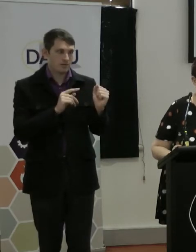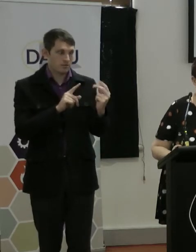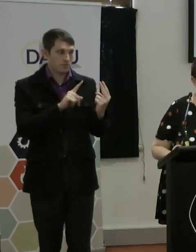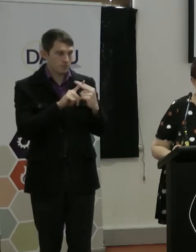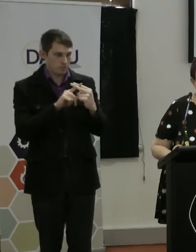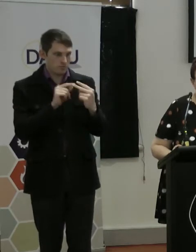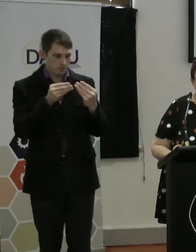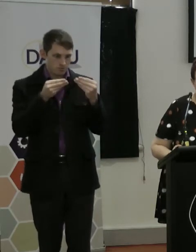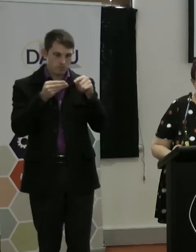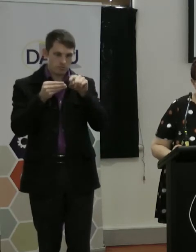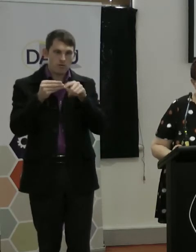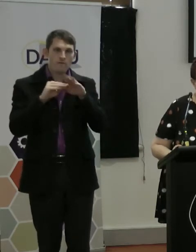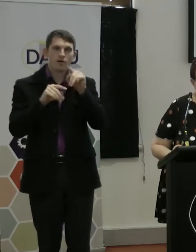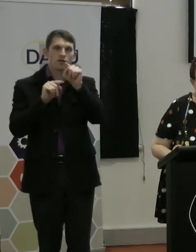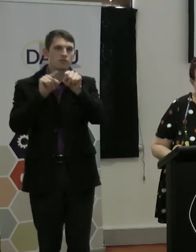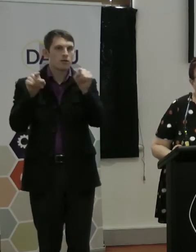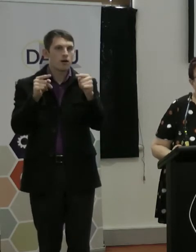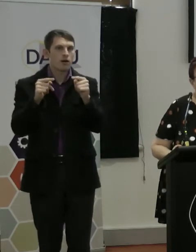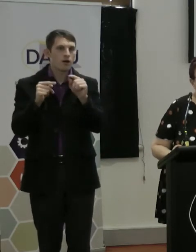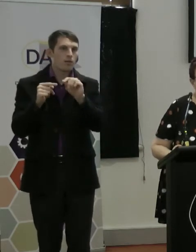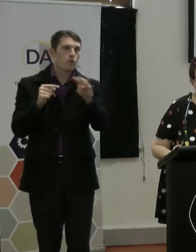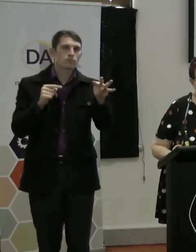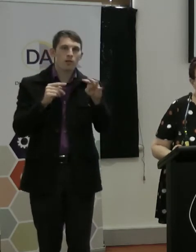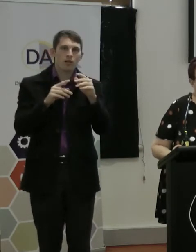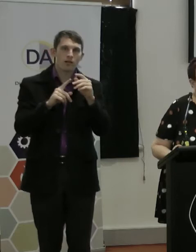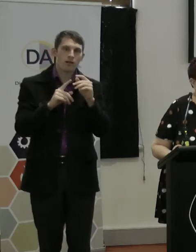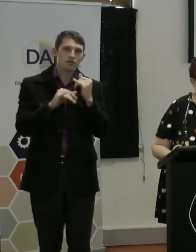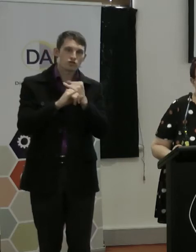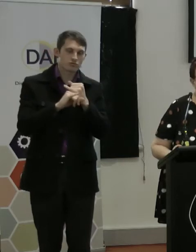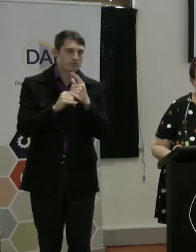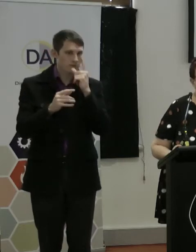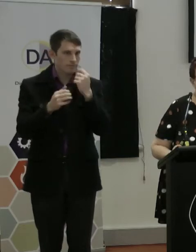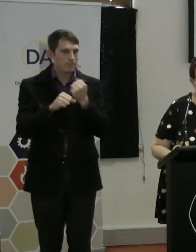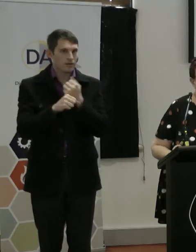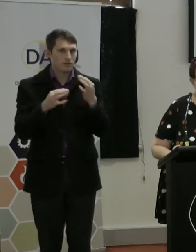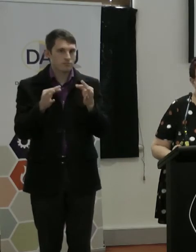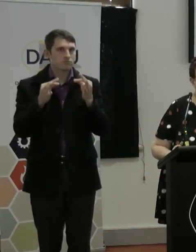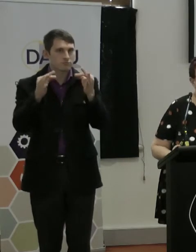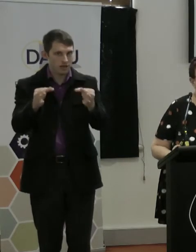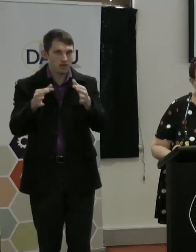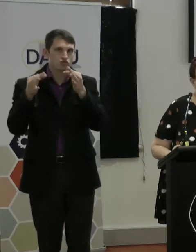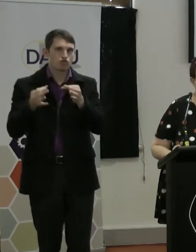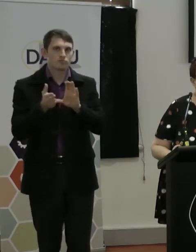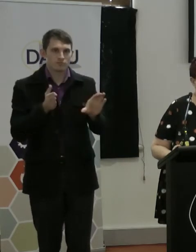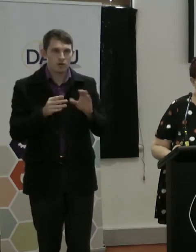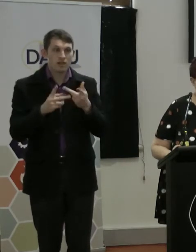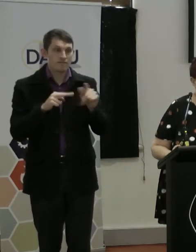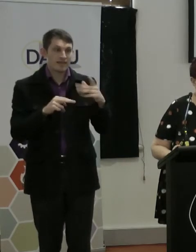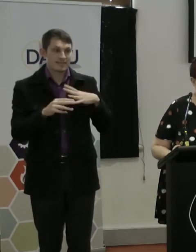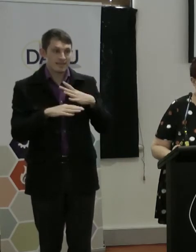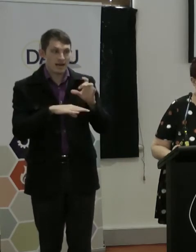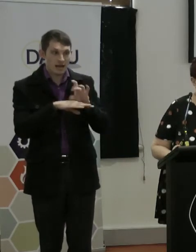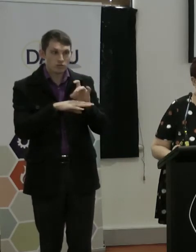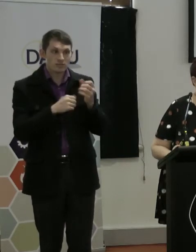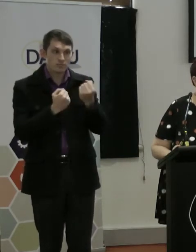redress. So, and when a person requires ongoing counselling and support in relation to an